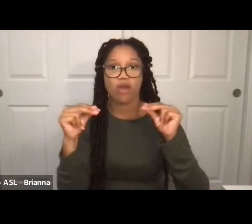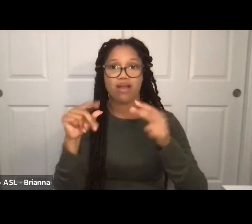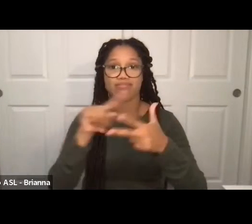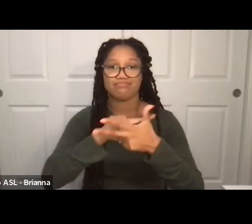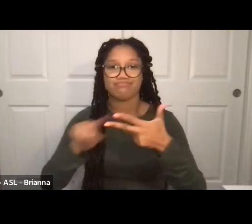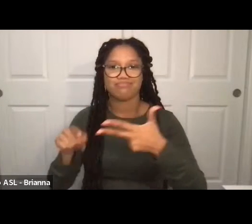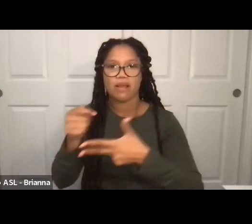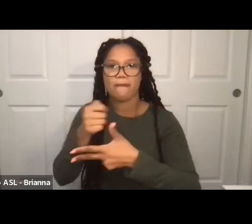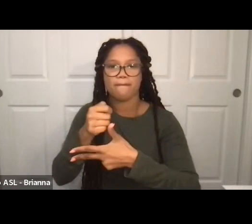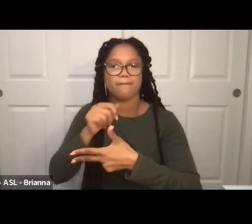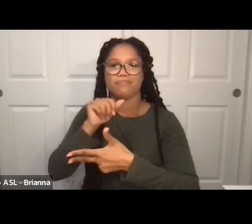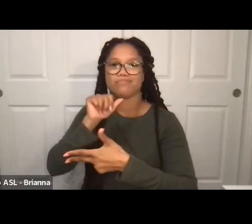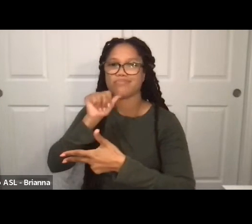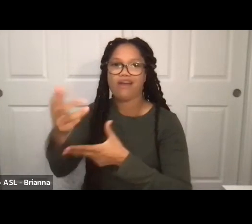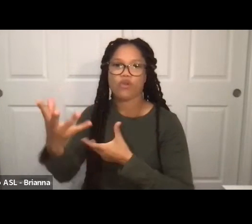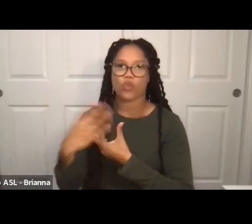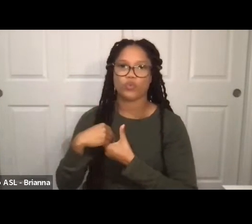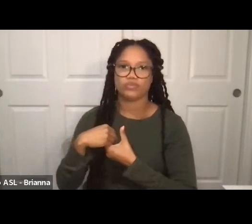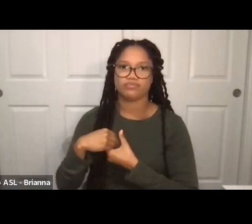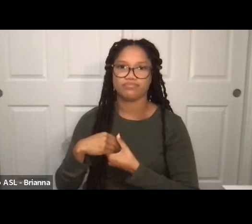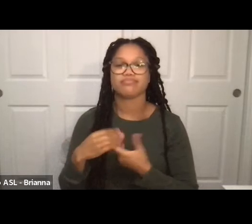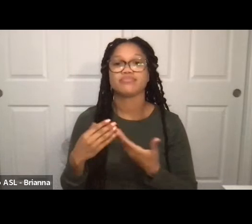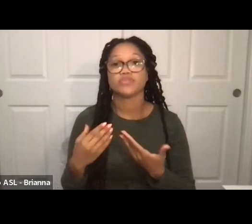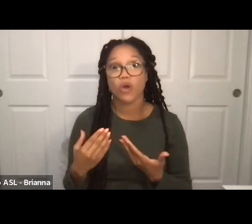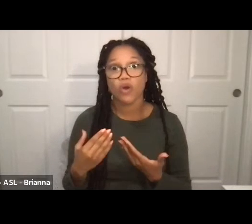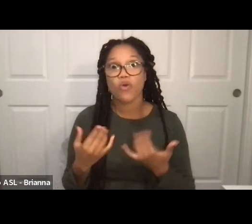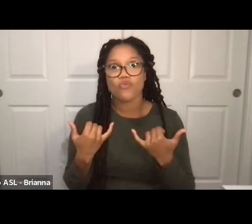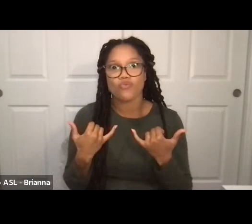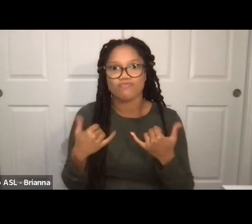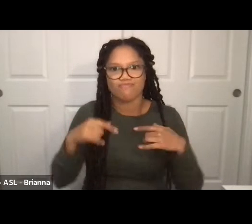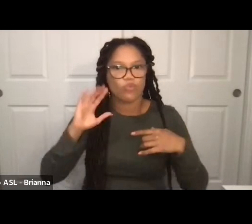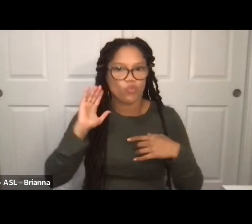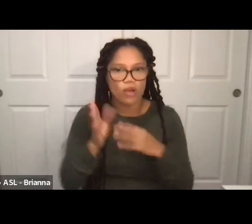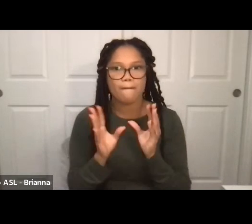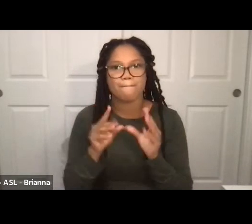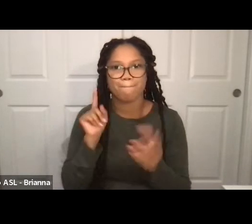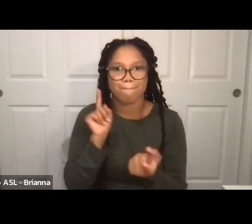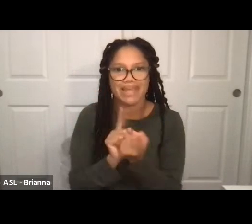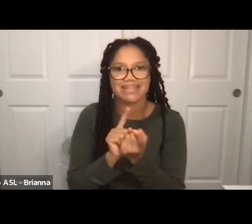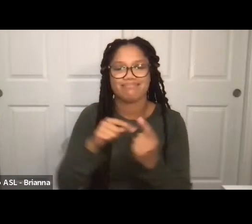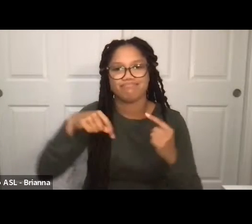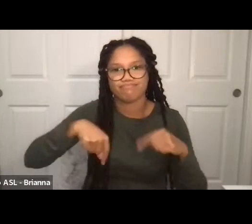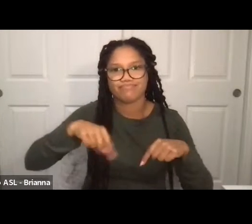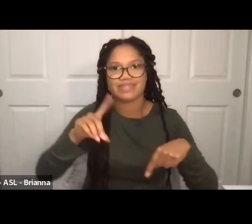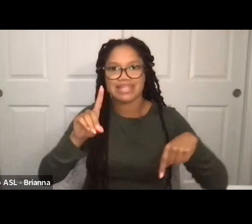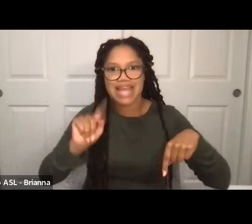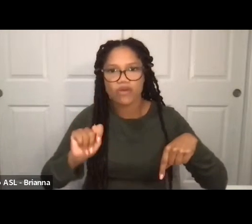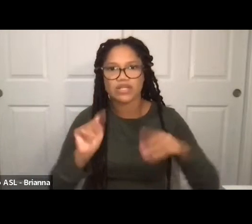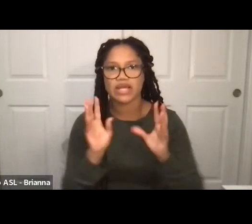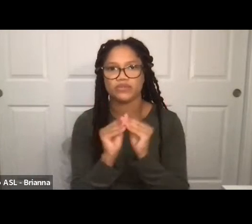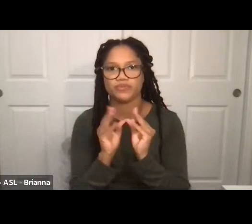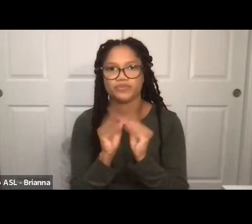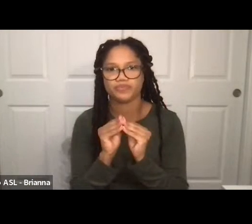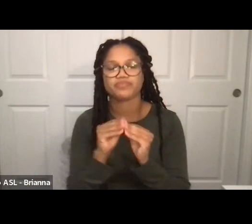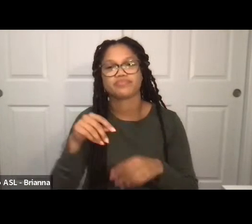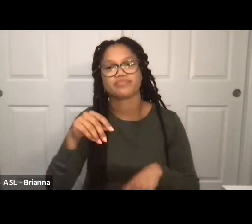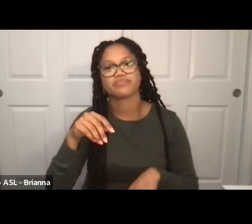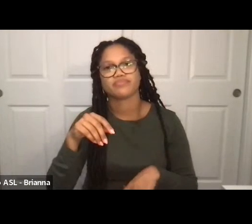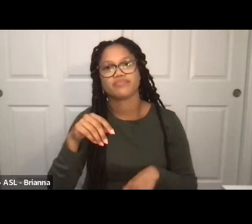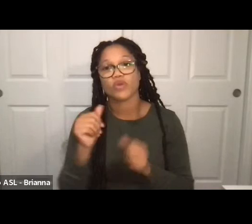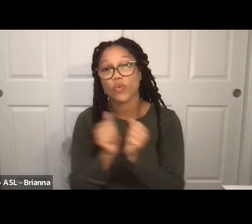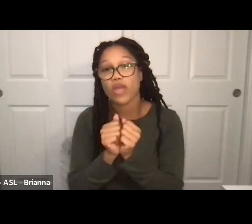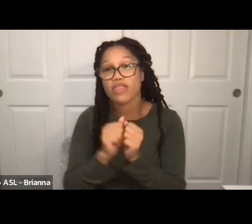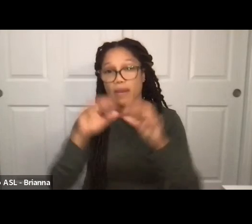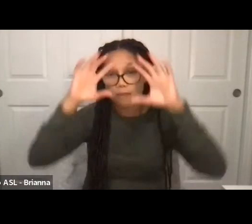Biden, are meeting downtown, and they are plotting and planning about what foreign policy looks like,